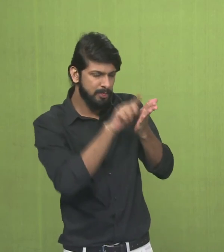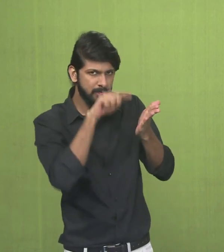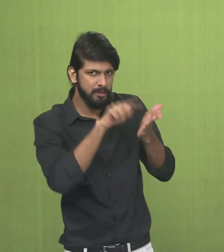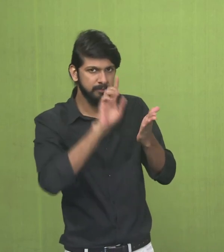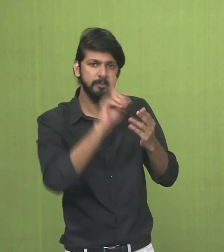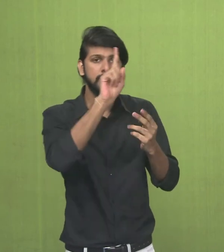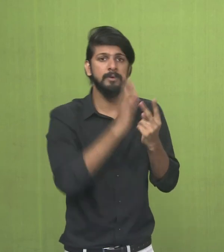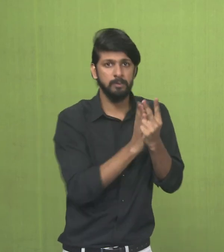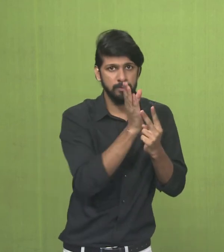Carve.